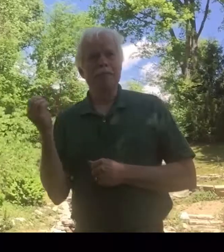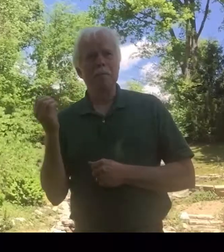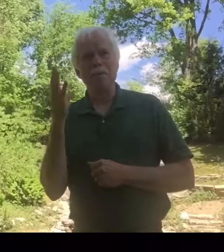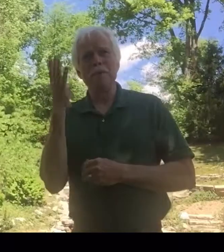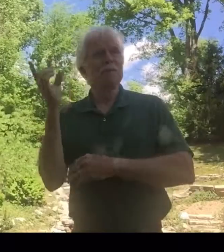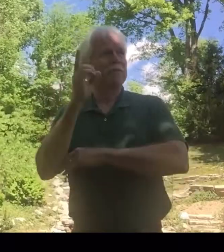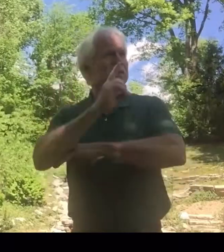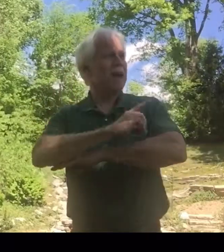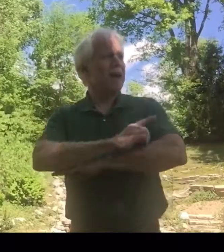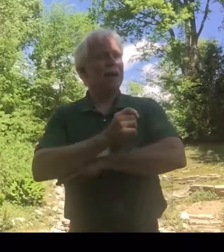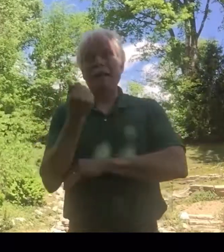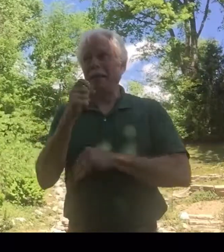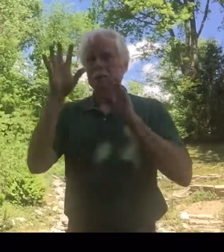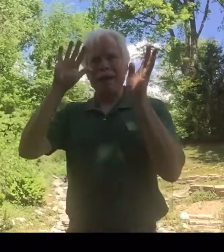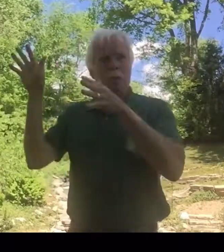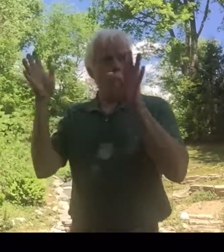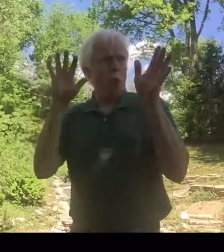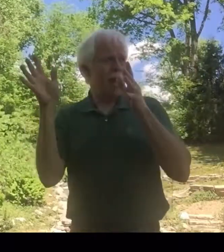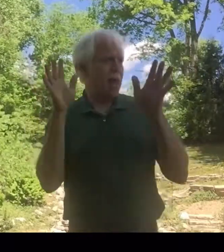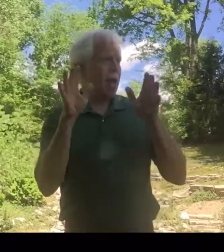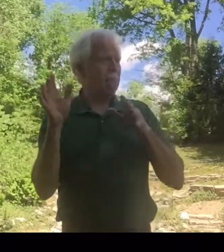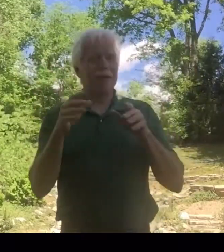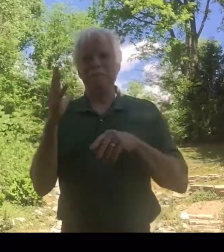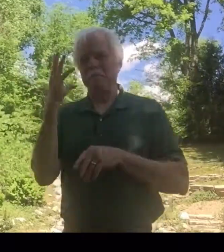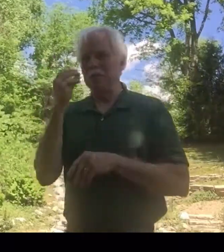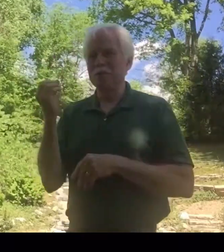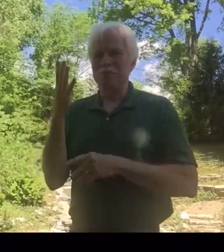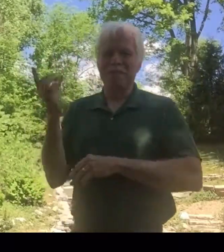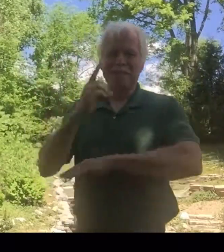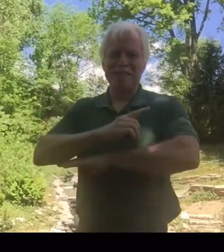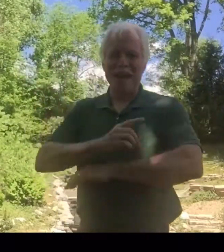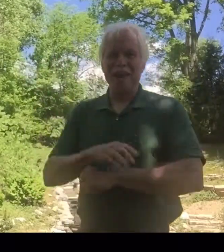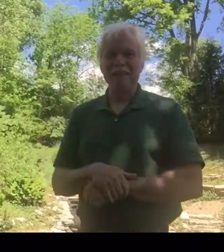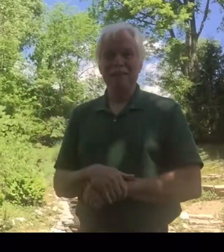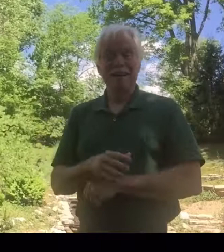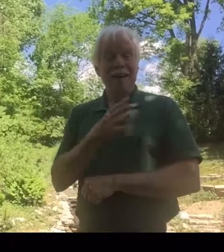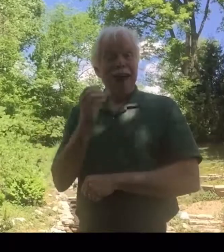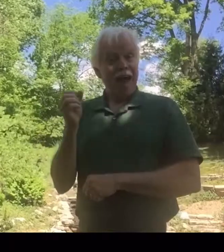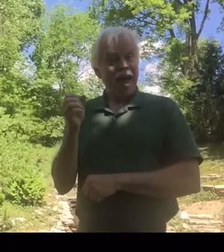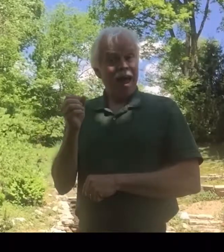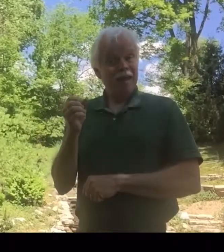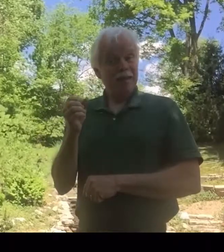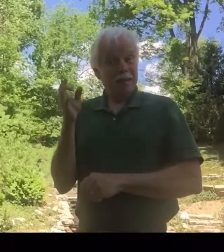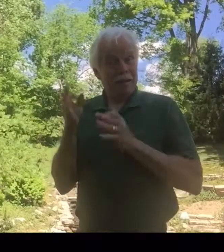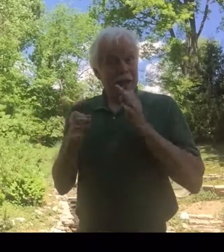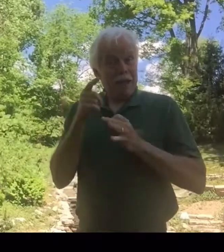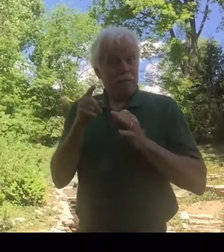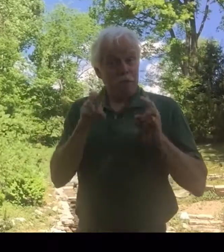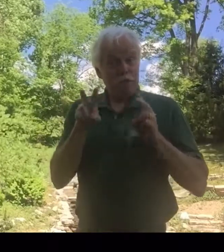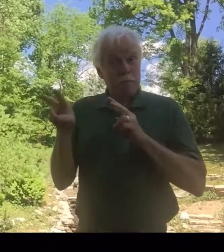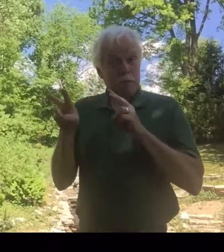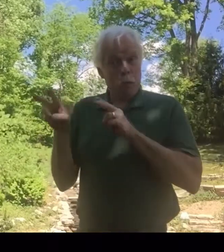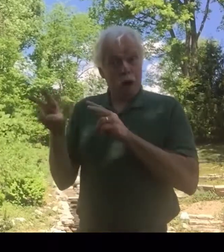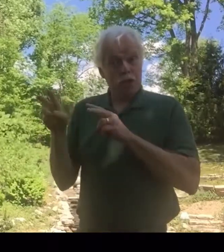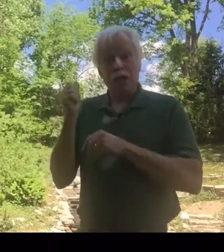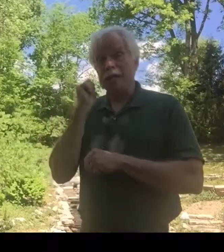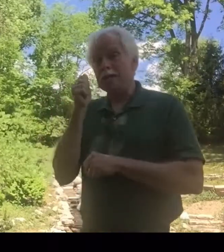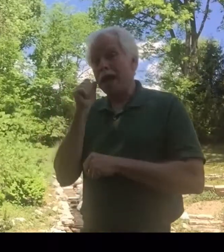It's a beautiful day, a little bit windy, but beautiful today. And if you've been watching